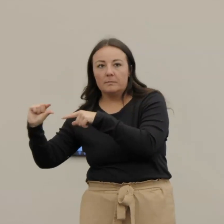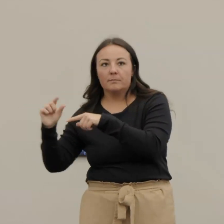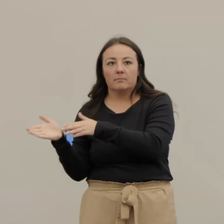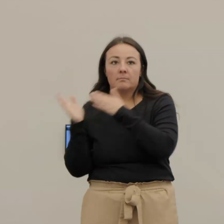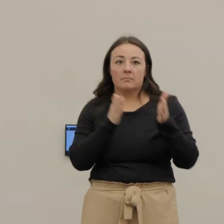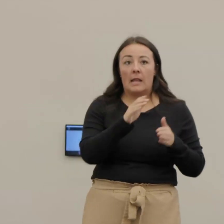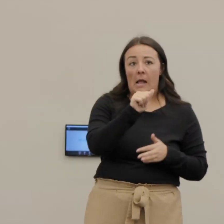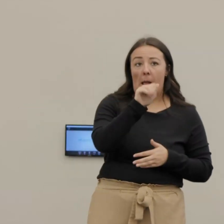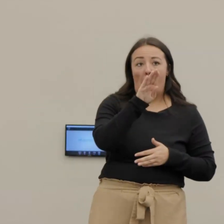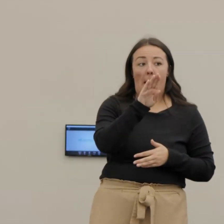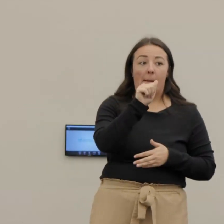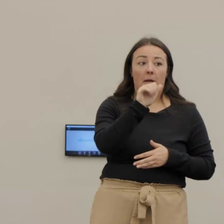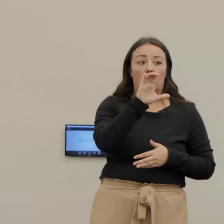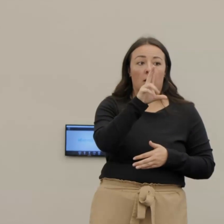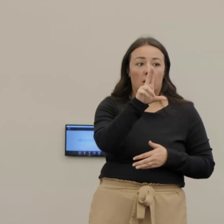uppercase.